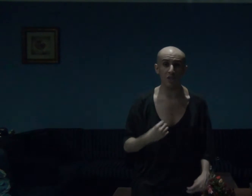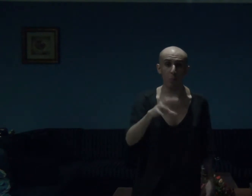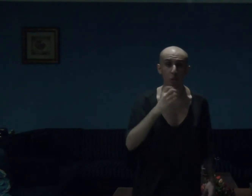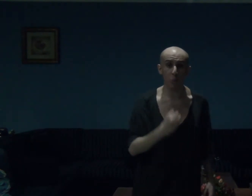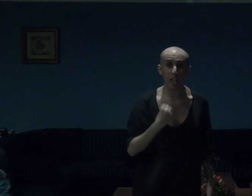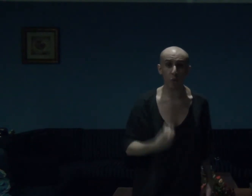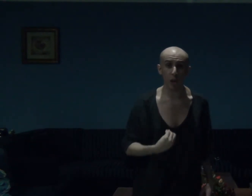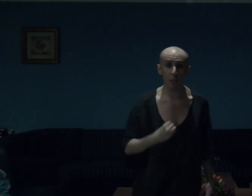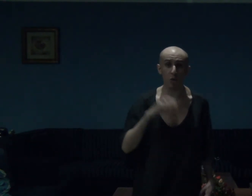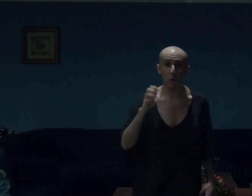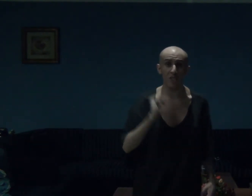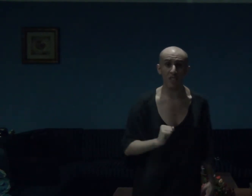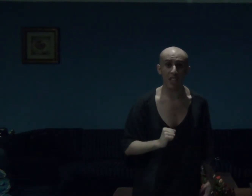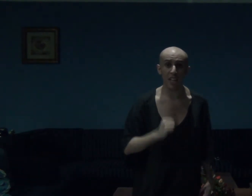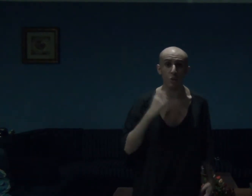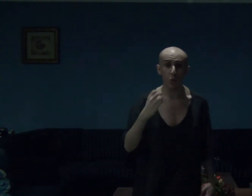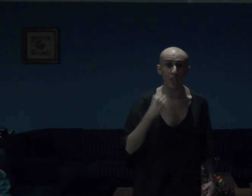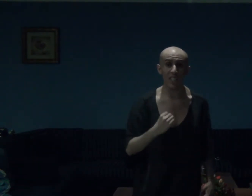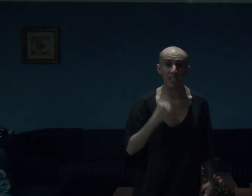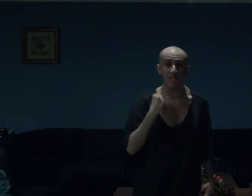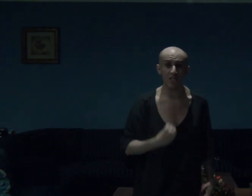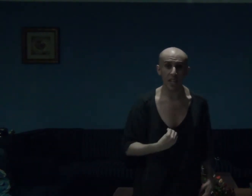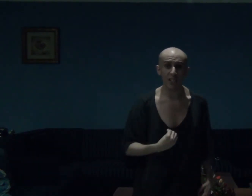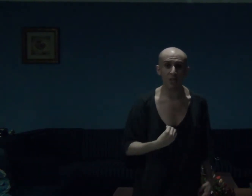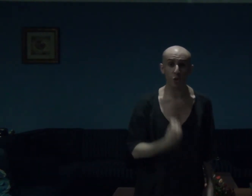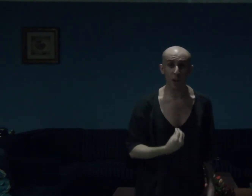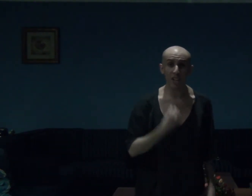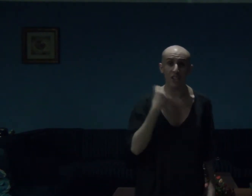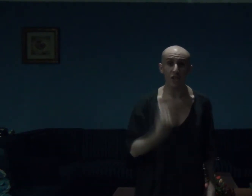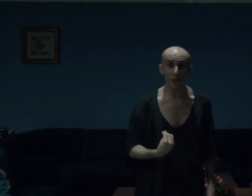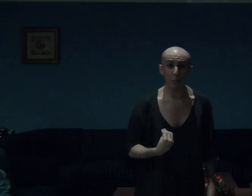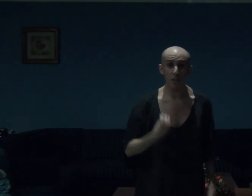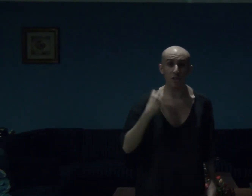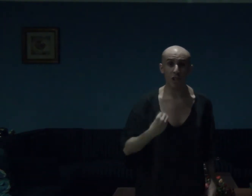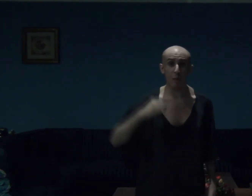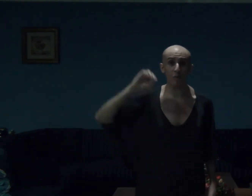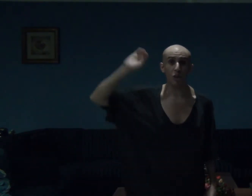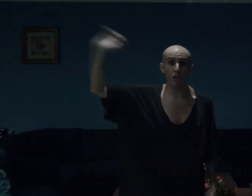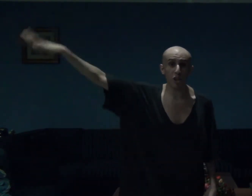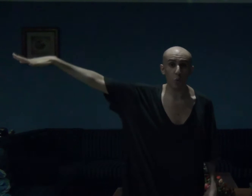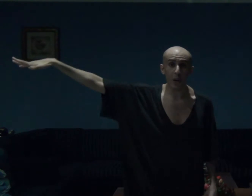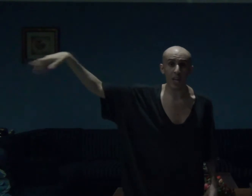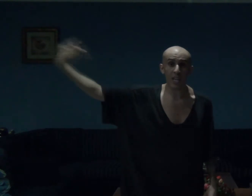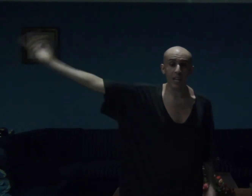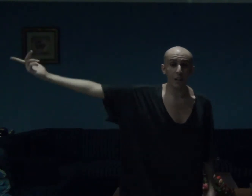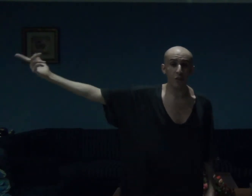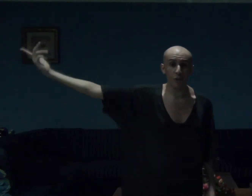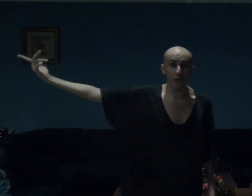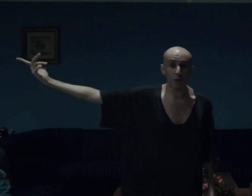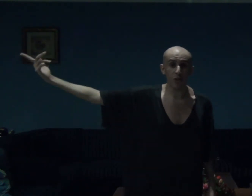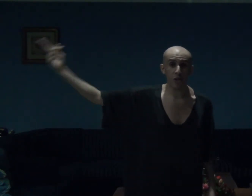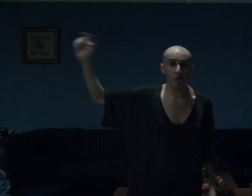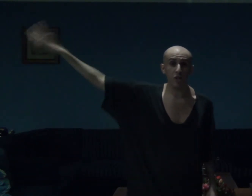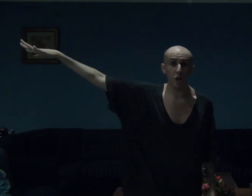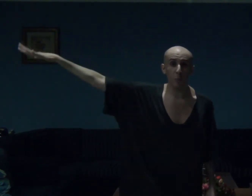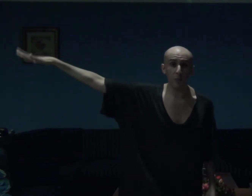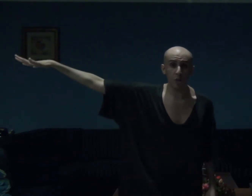But Rick Grimes once again realizes that strength in numbers comes a long way, and the future is open